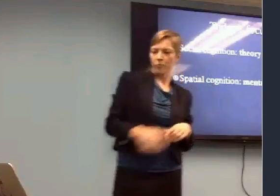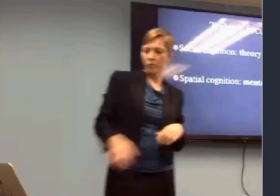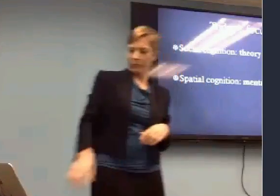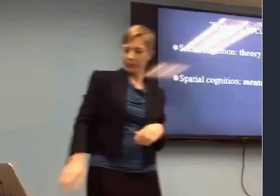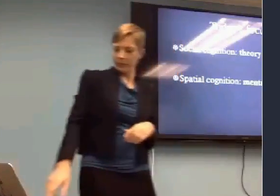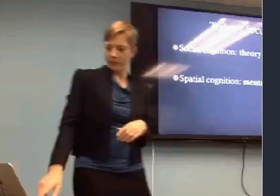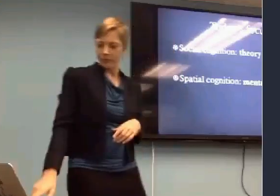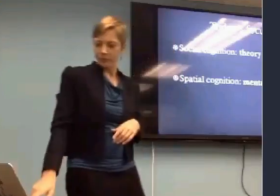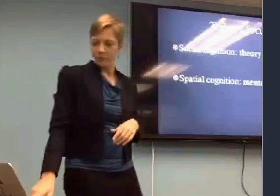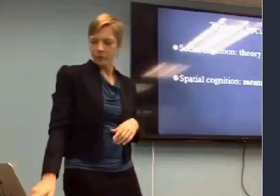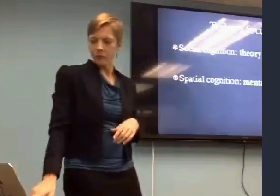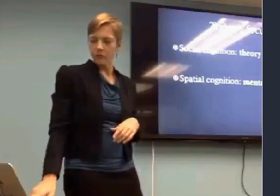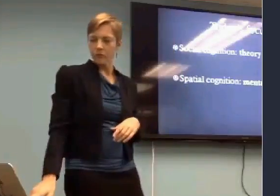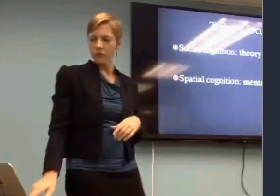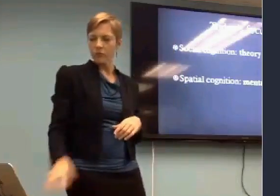work.